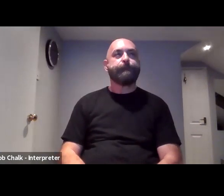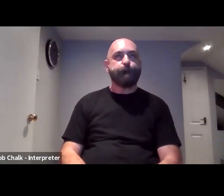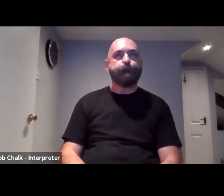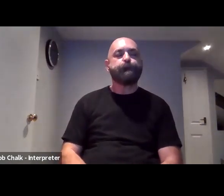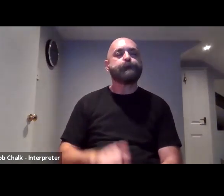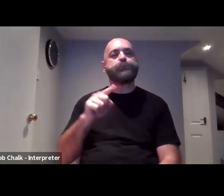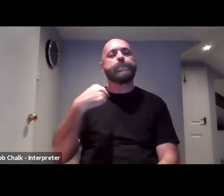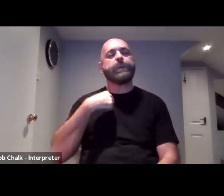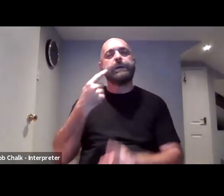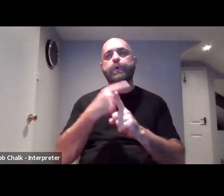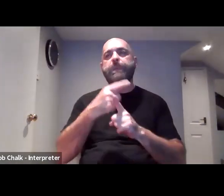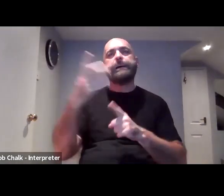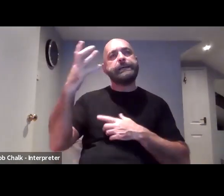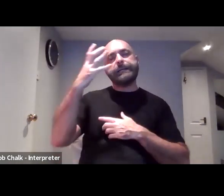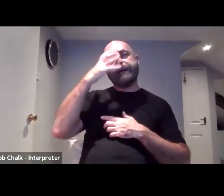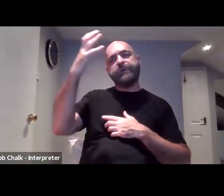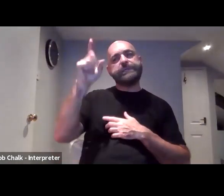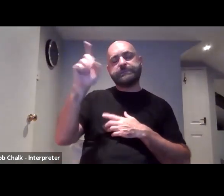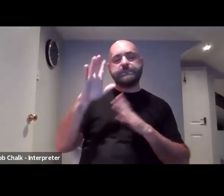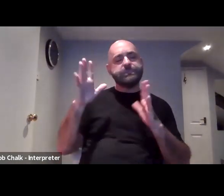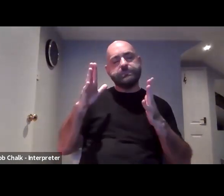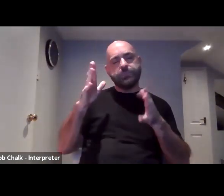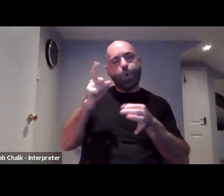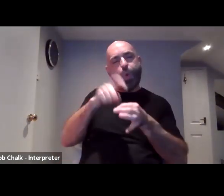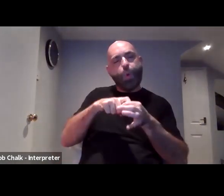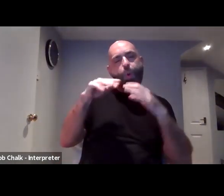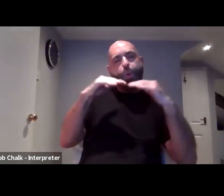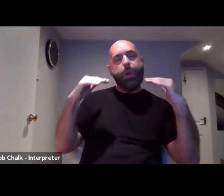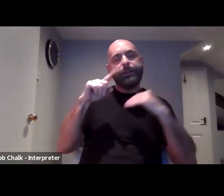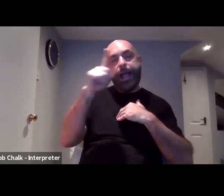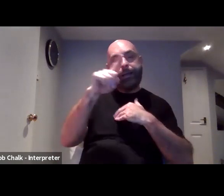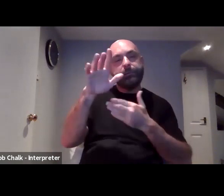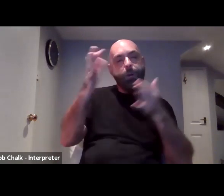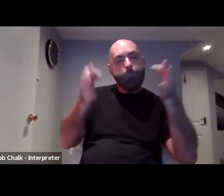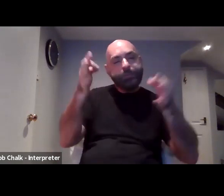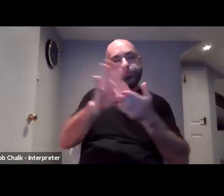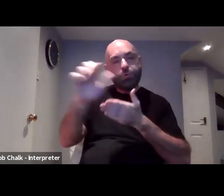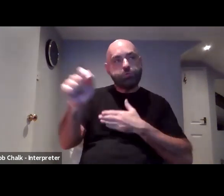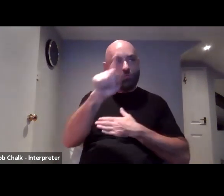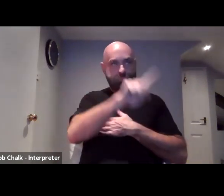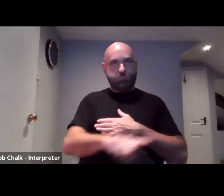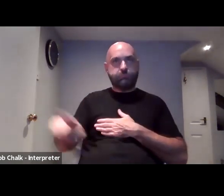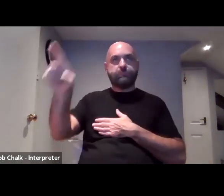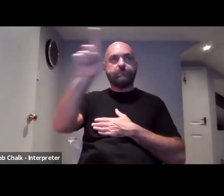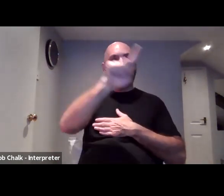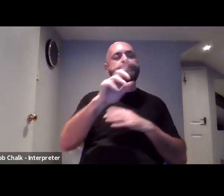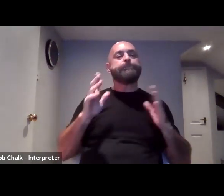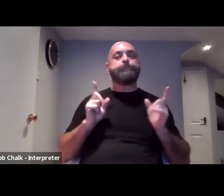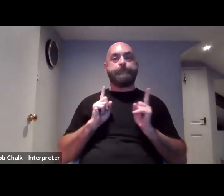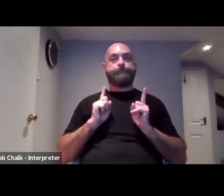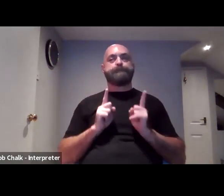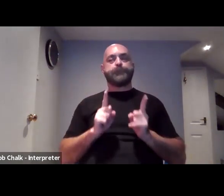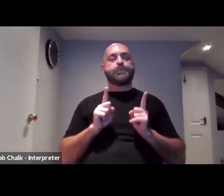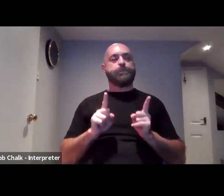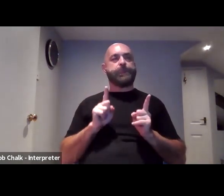I talk about quality of governance and political culture. What I'm showing you now is